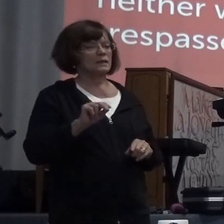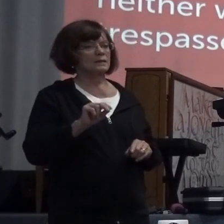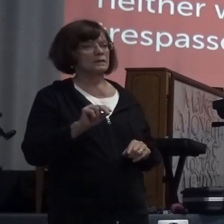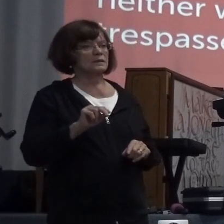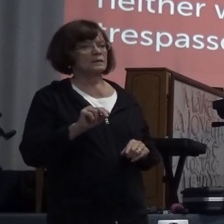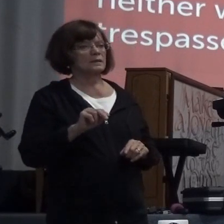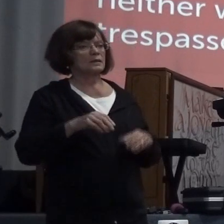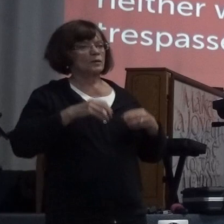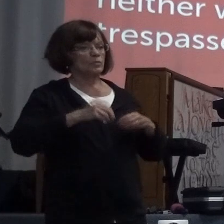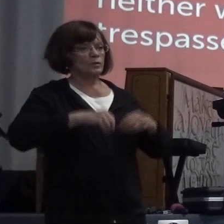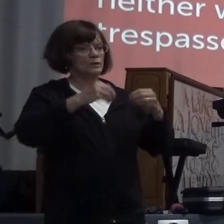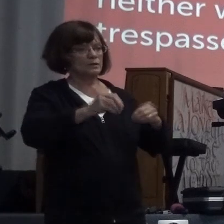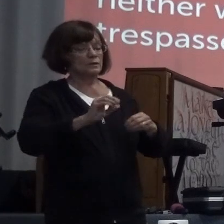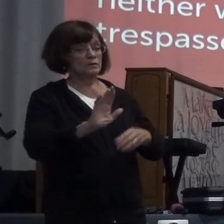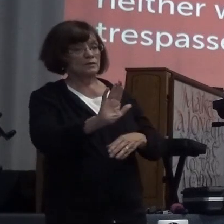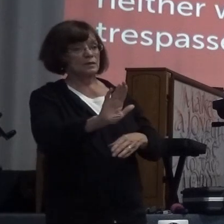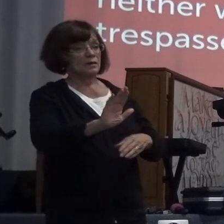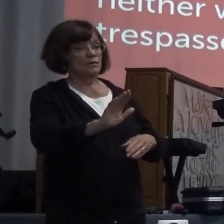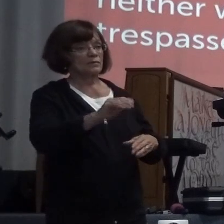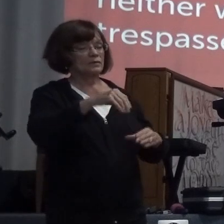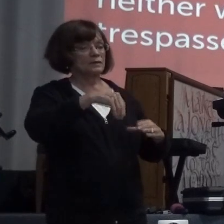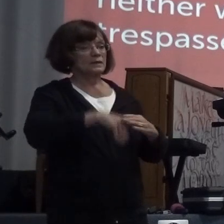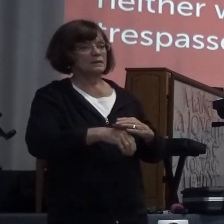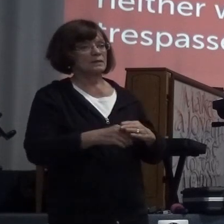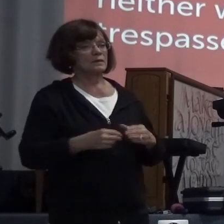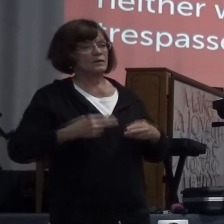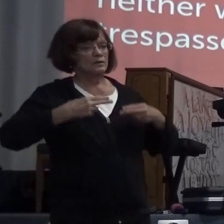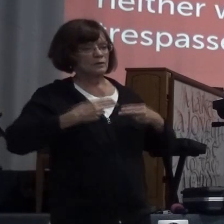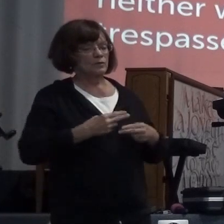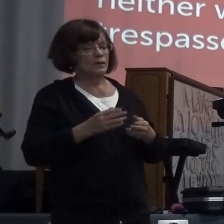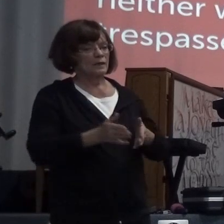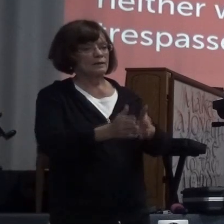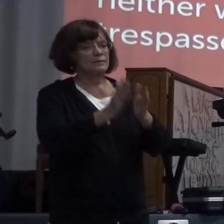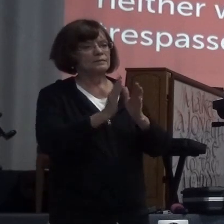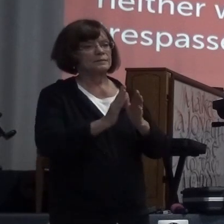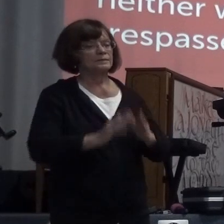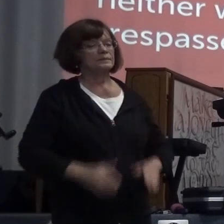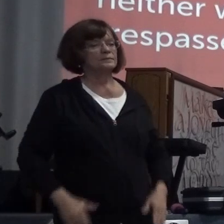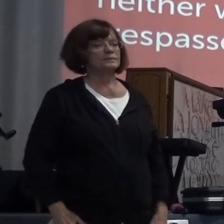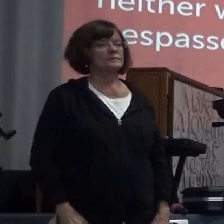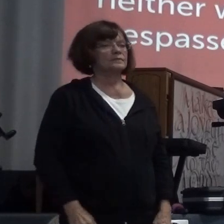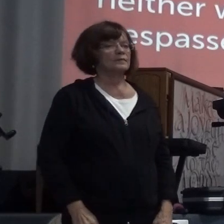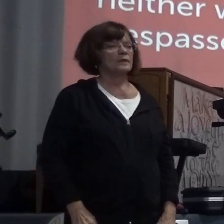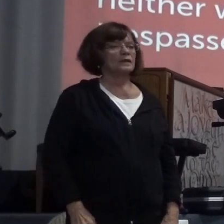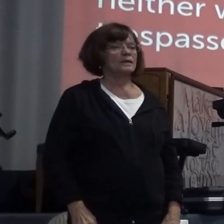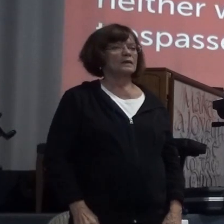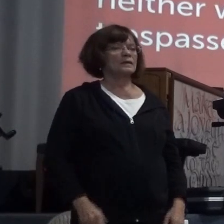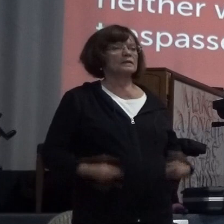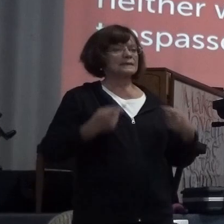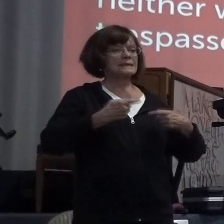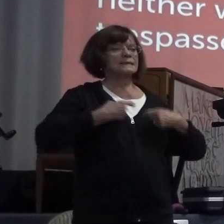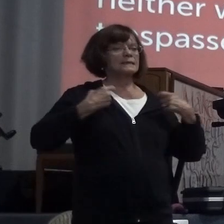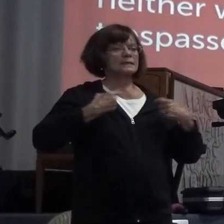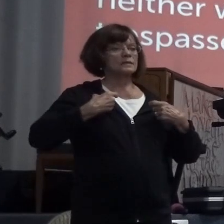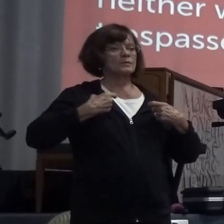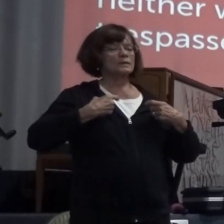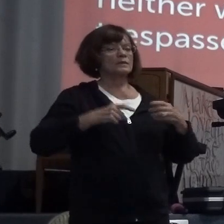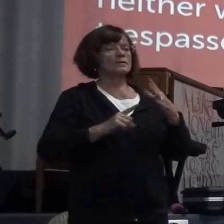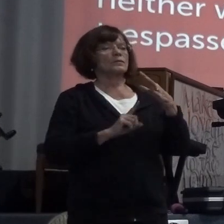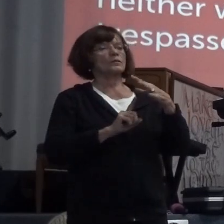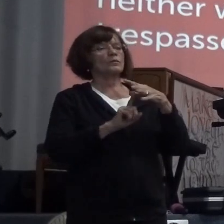know, if somebody came against me, I mean, I need to watch myself because their sin has been revealed. And